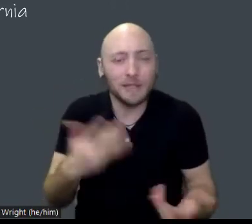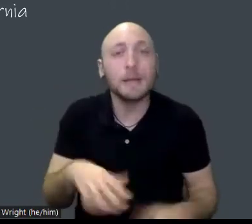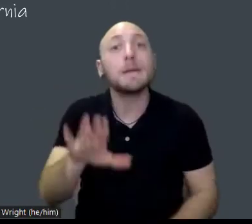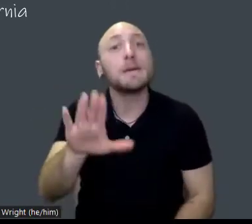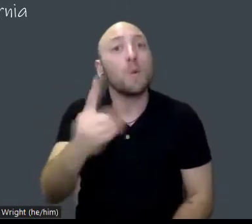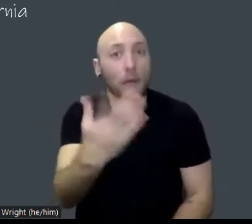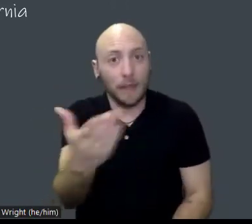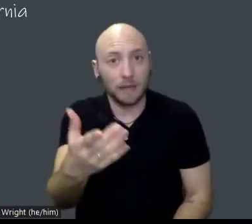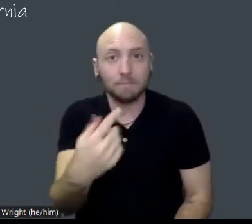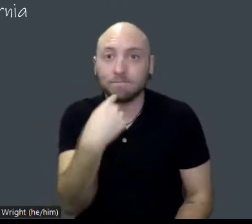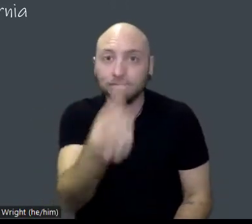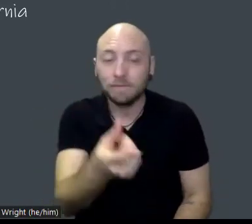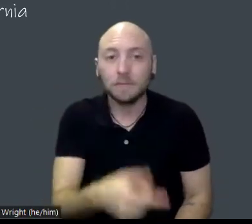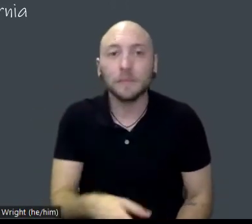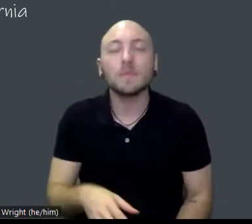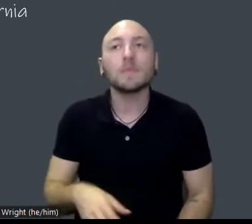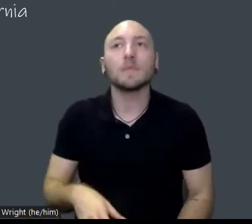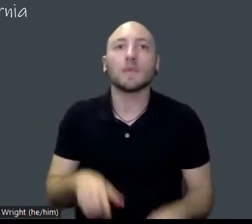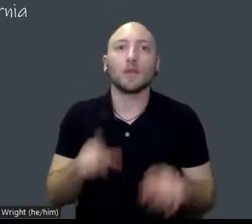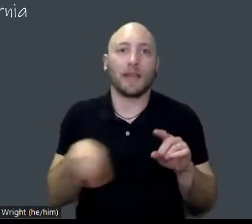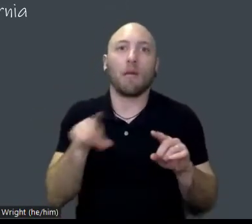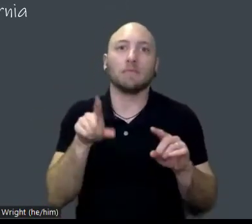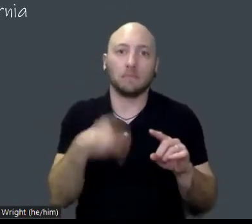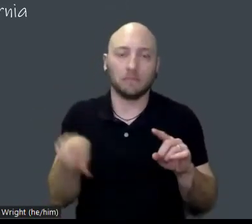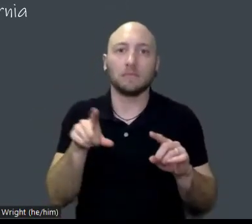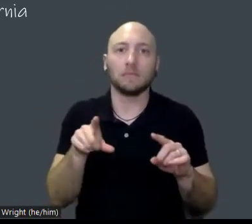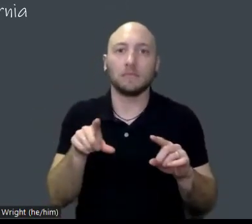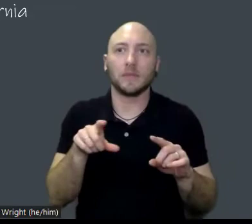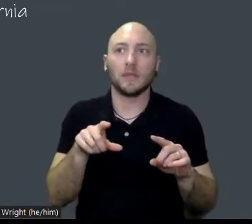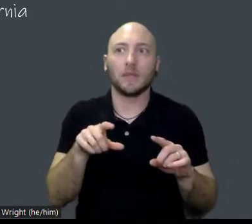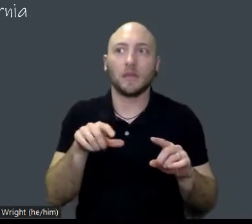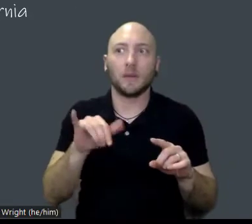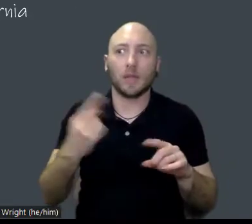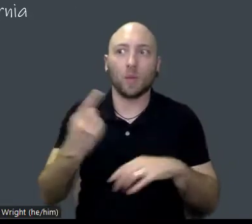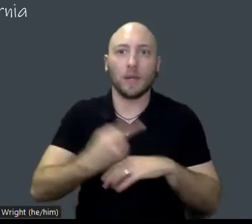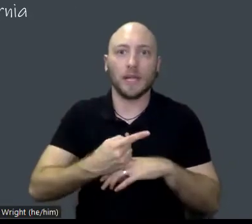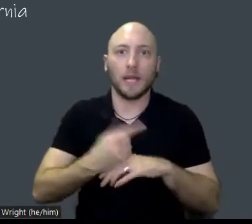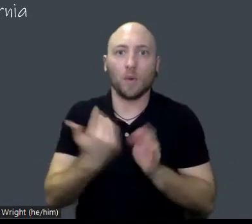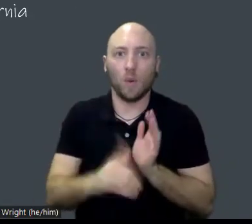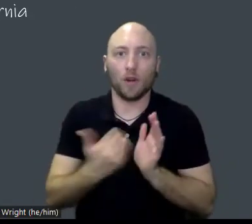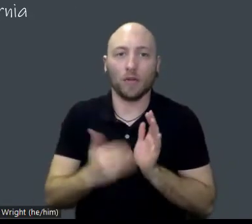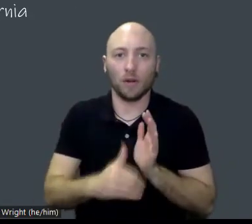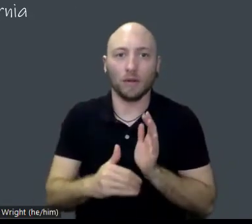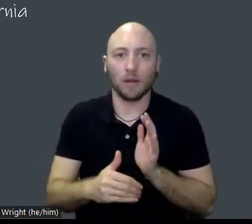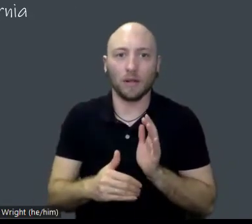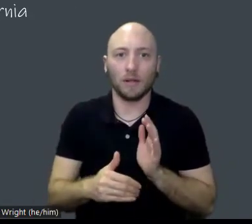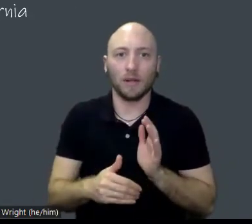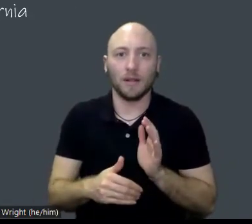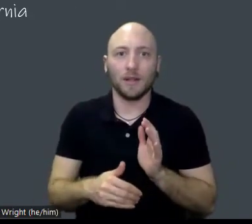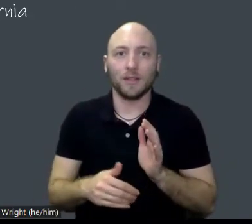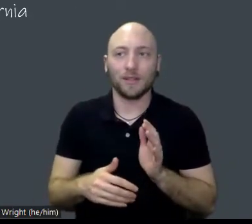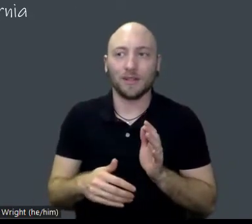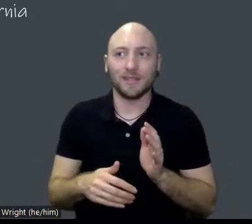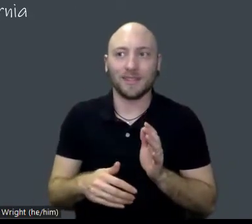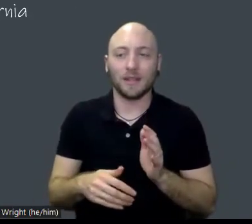like it was truly like a cycle of just like the same day over and over, interrupted by like stays at inpatient for